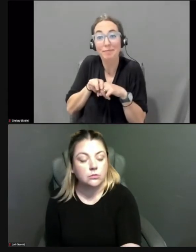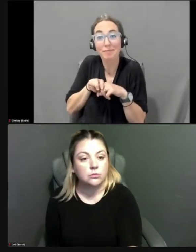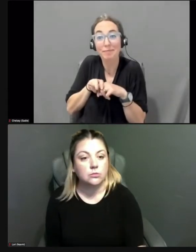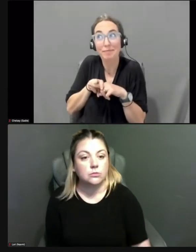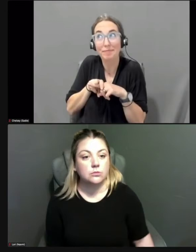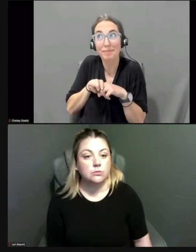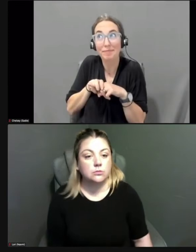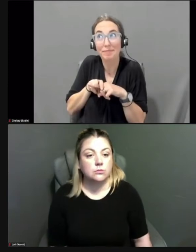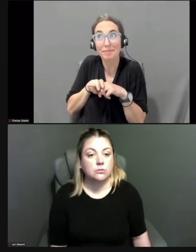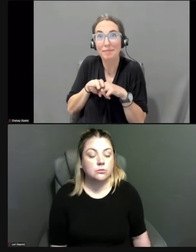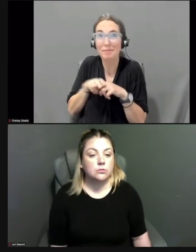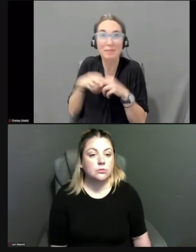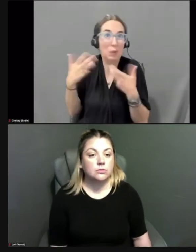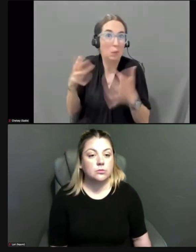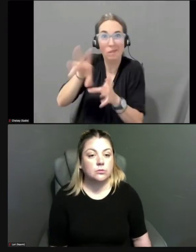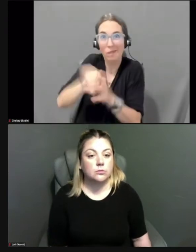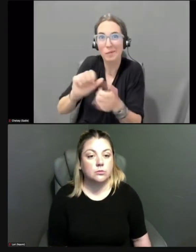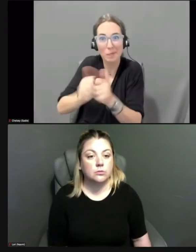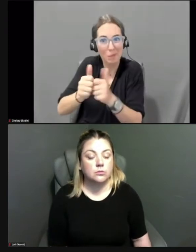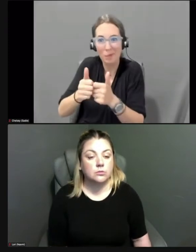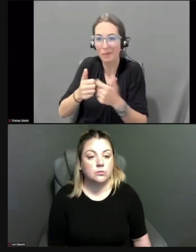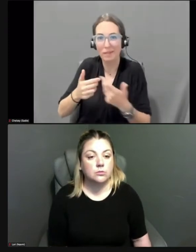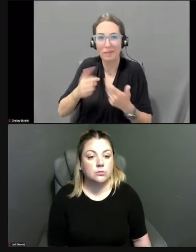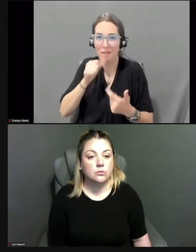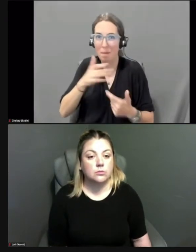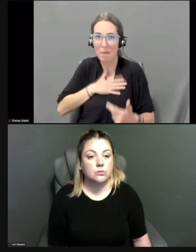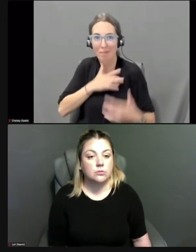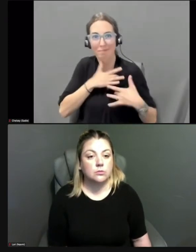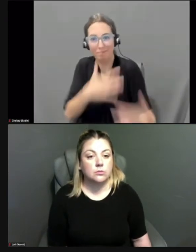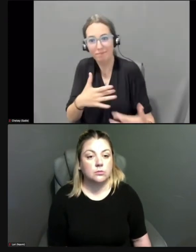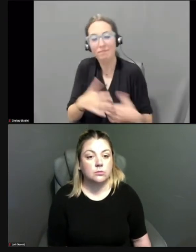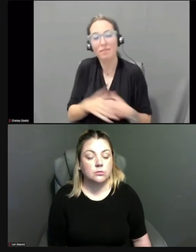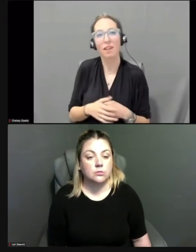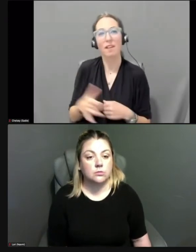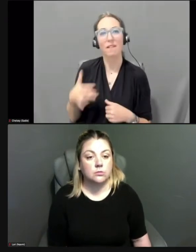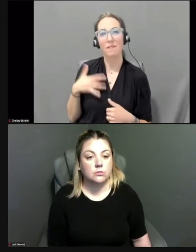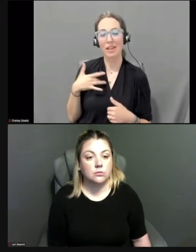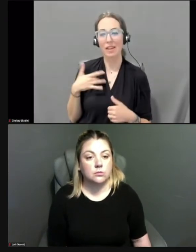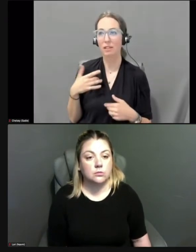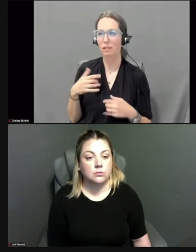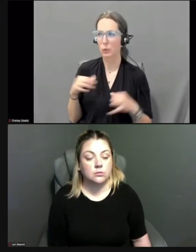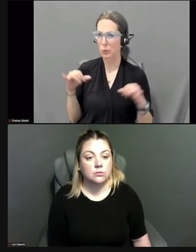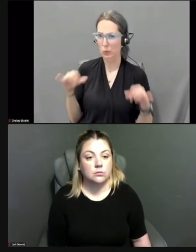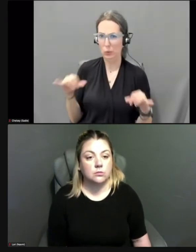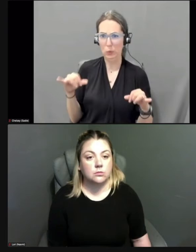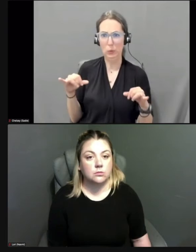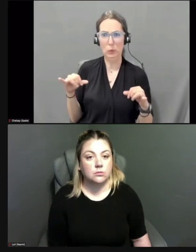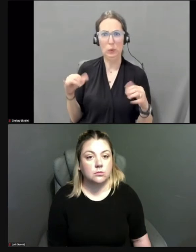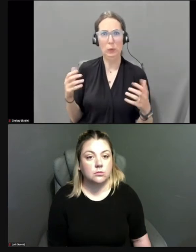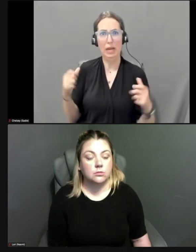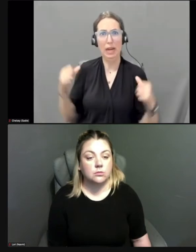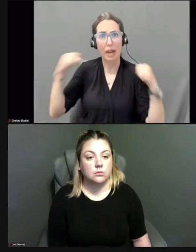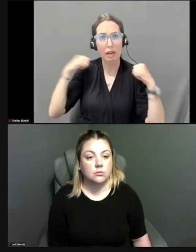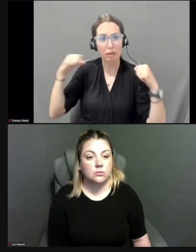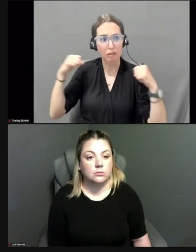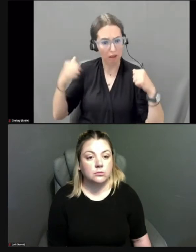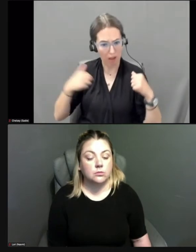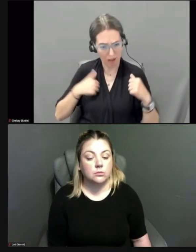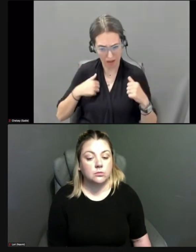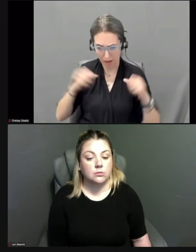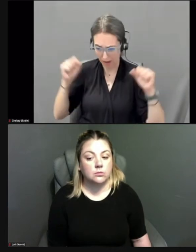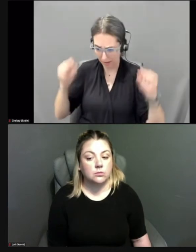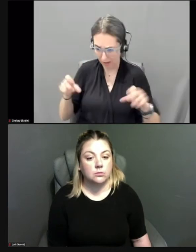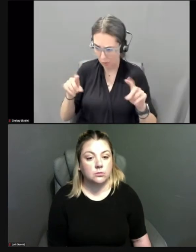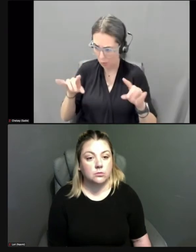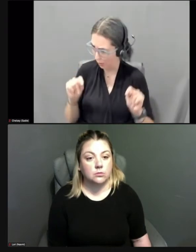thing. I don't know. It was almost an awakening, I guess, too, for me of like, oh, exercise. This is this thing I can do in an